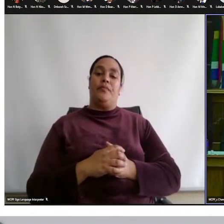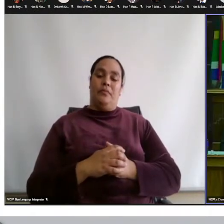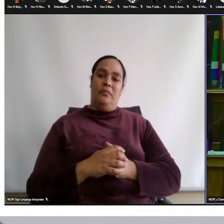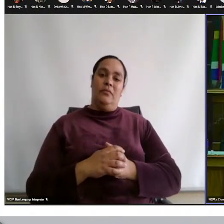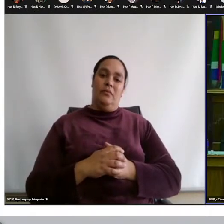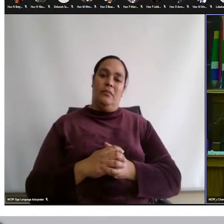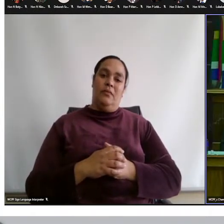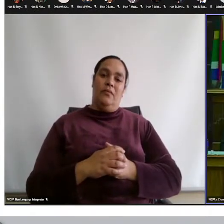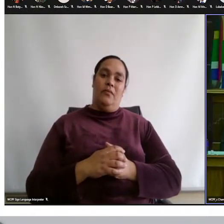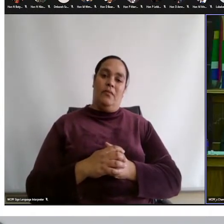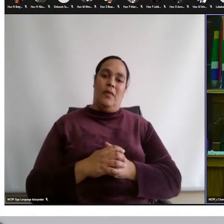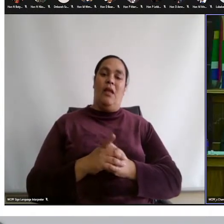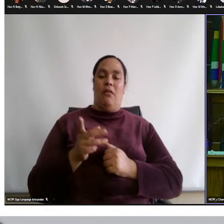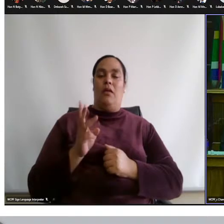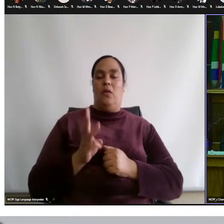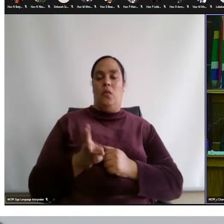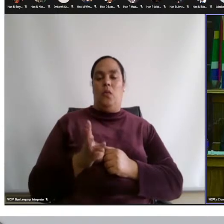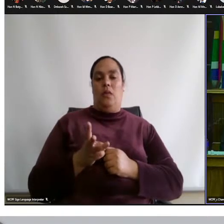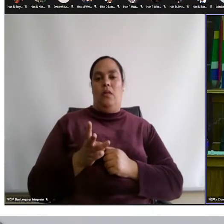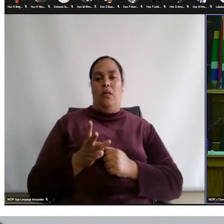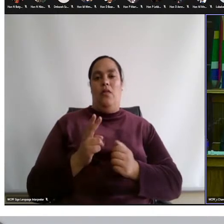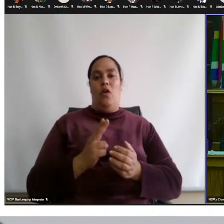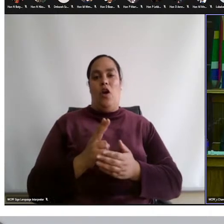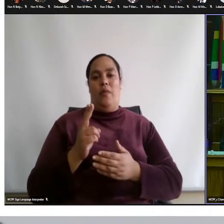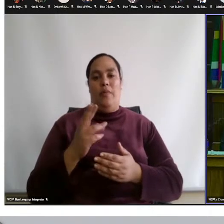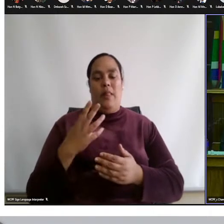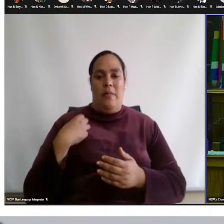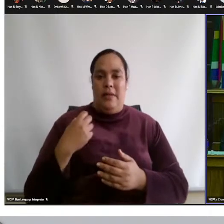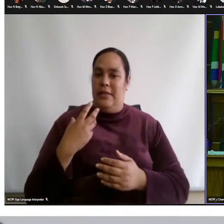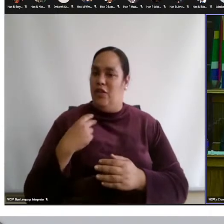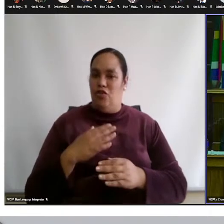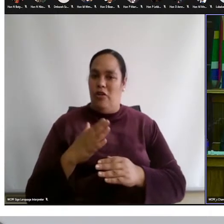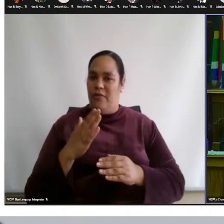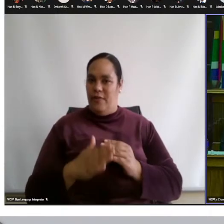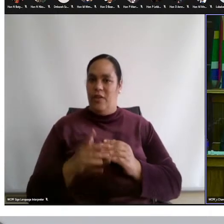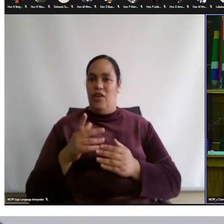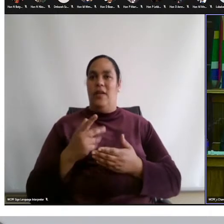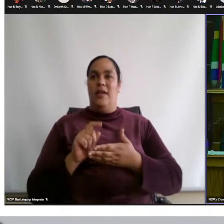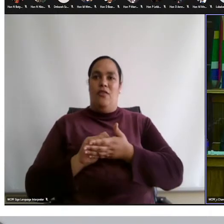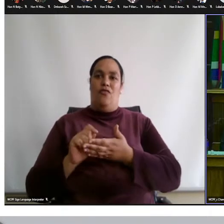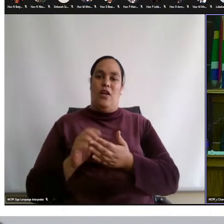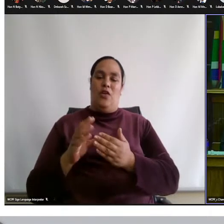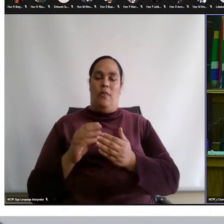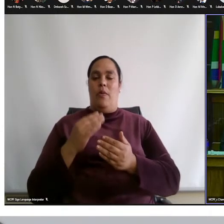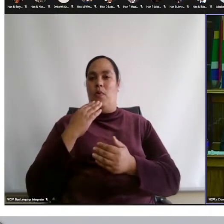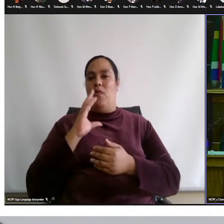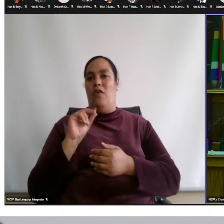That is standard. If the Honourable Minister did not finish, you can provide it to the member who asked the question.